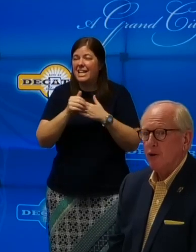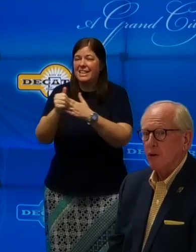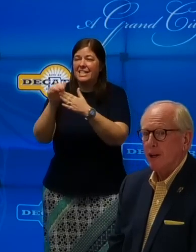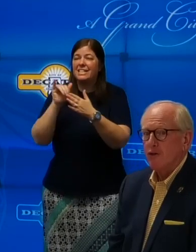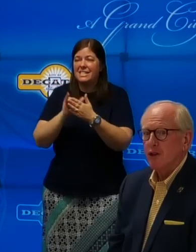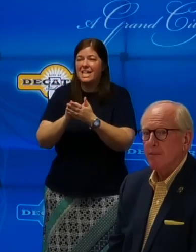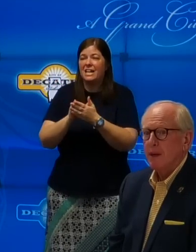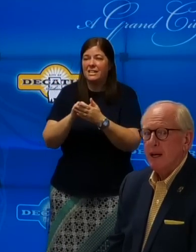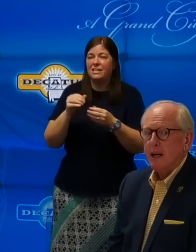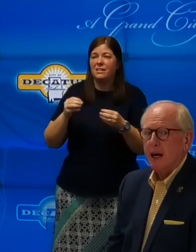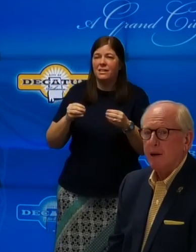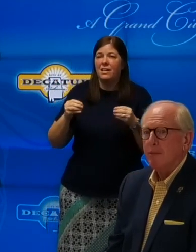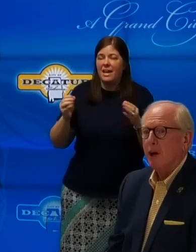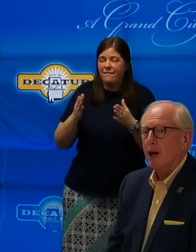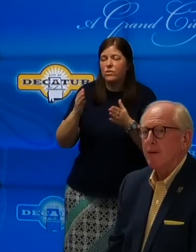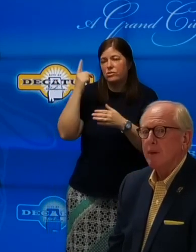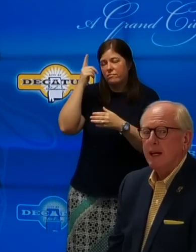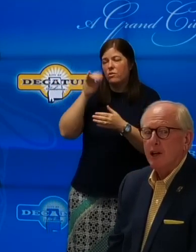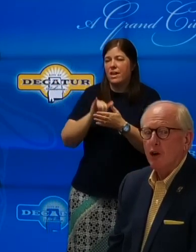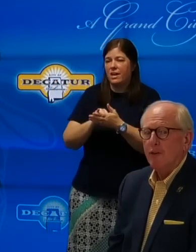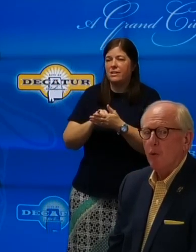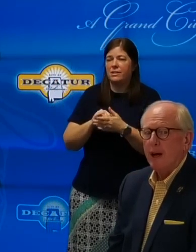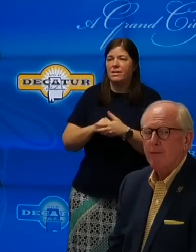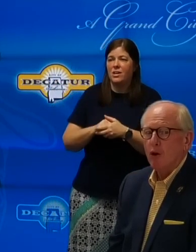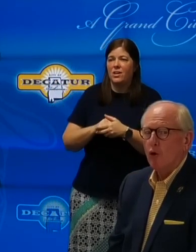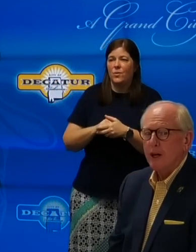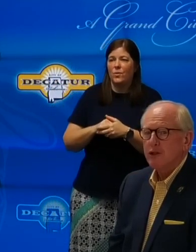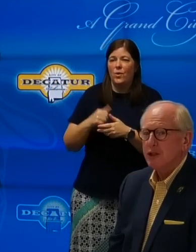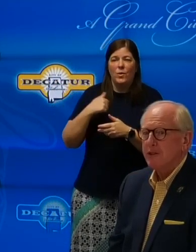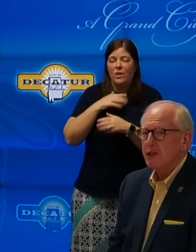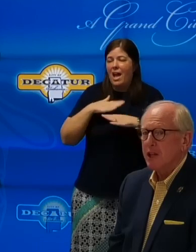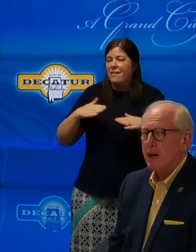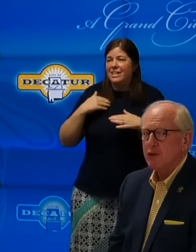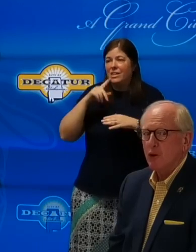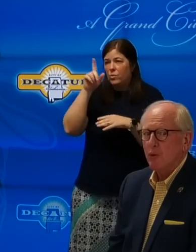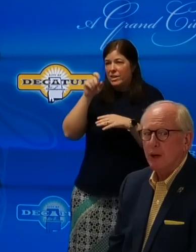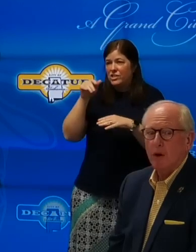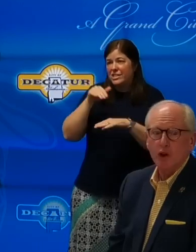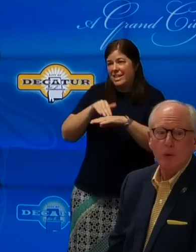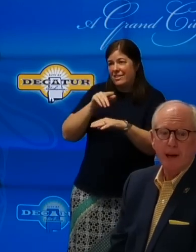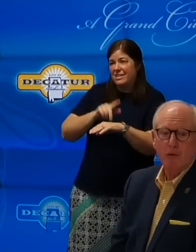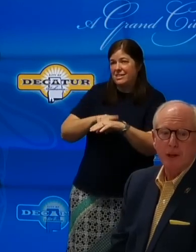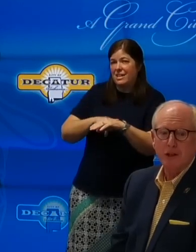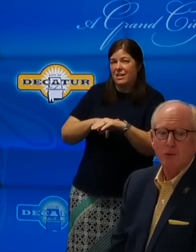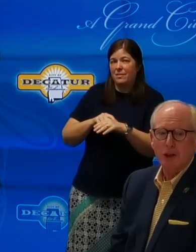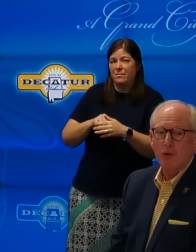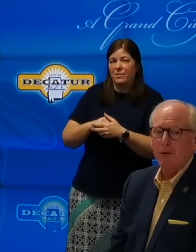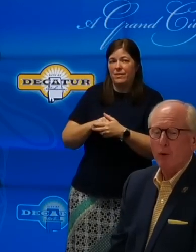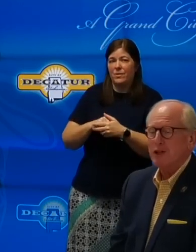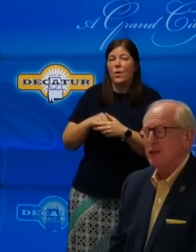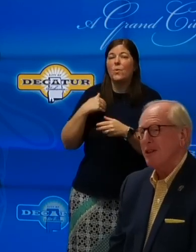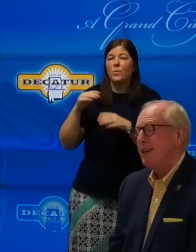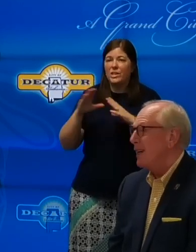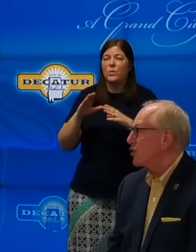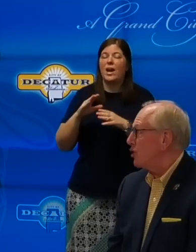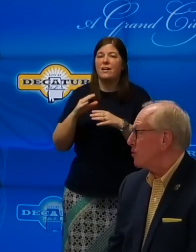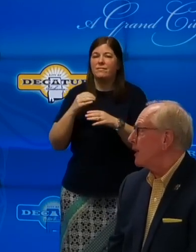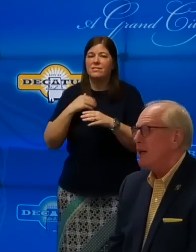value your leadership. Note that we have no questions at this time, so, or do we have questions? We do have